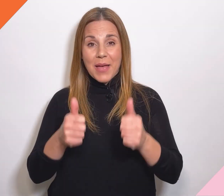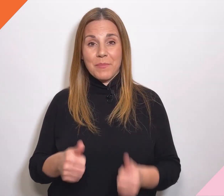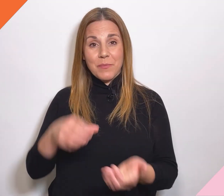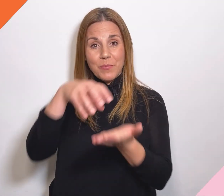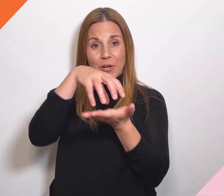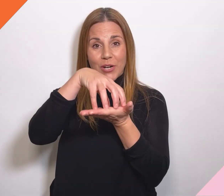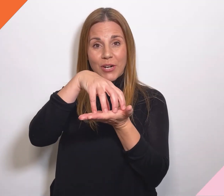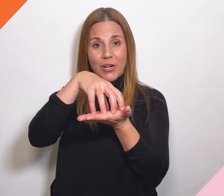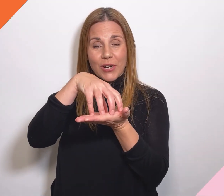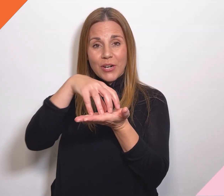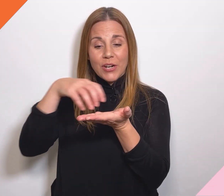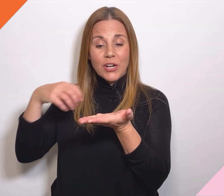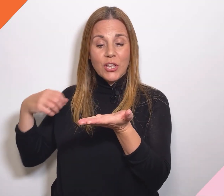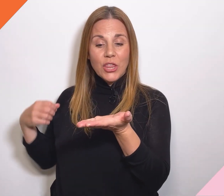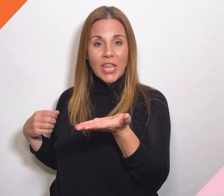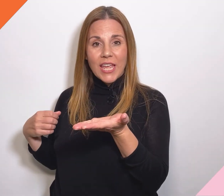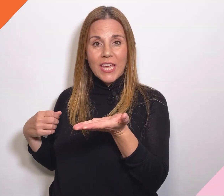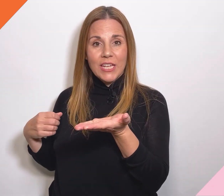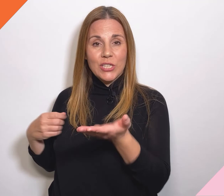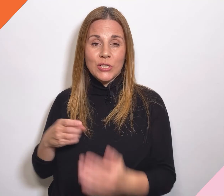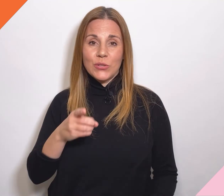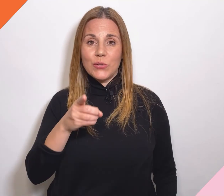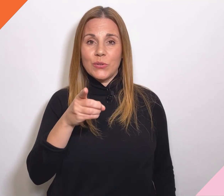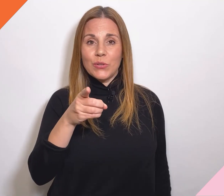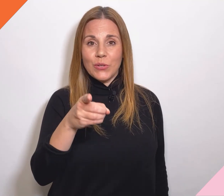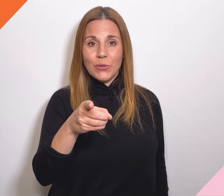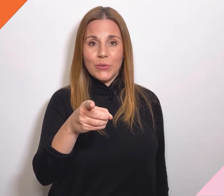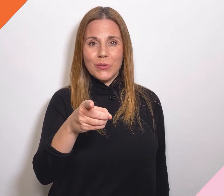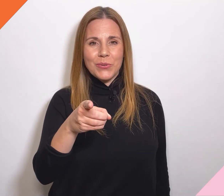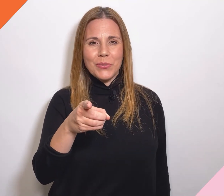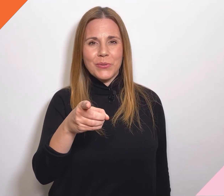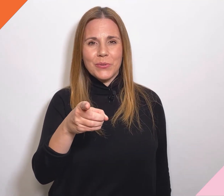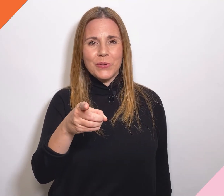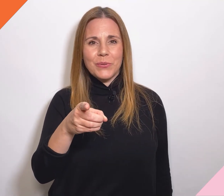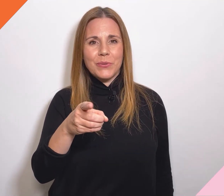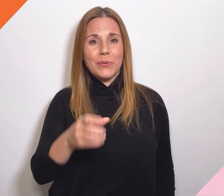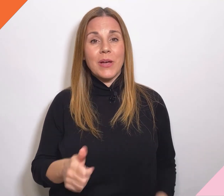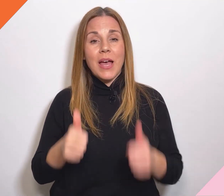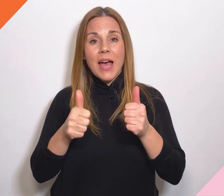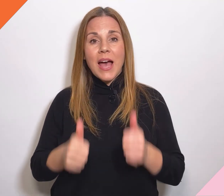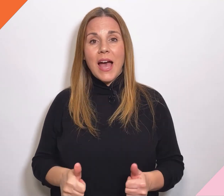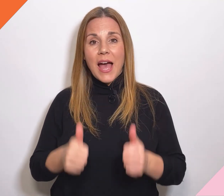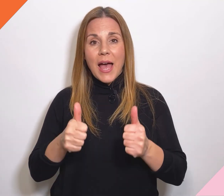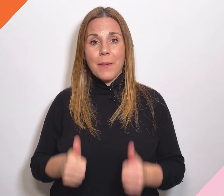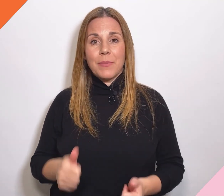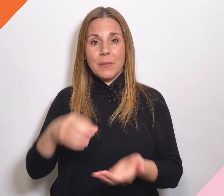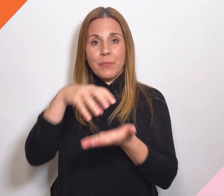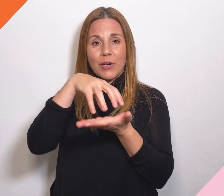Happy birthday to you. Happy birthday.